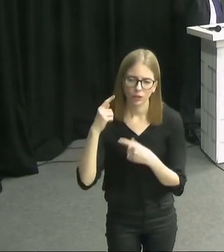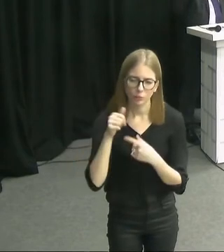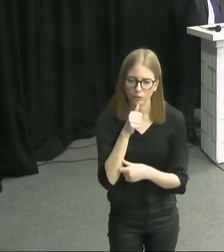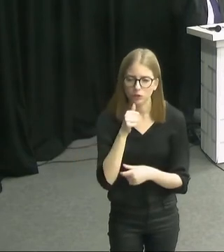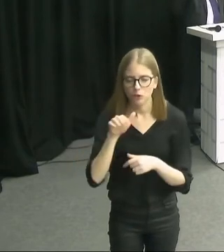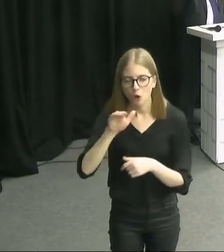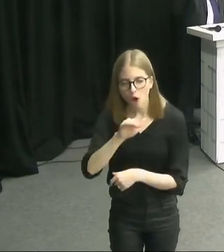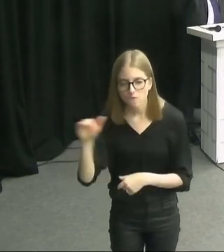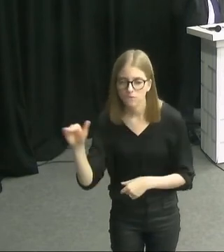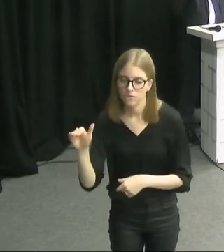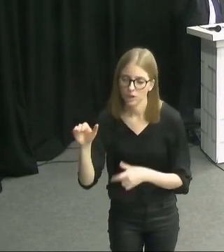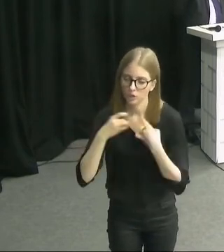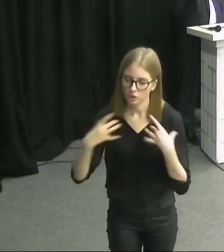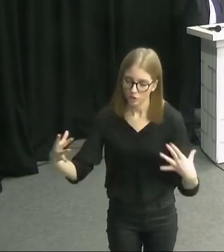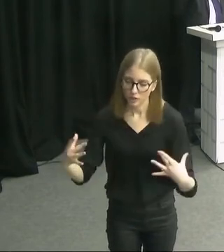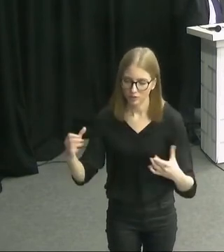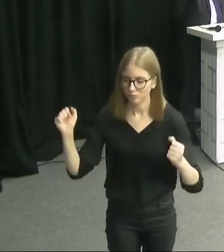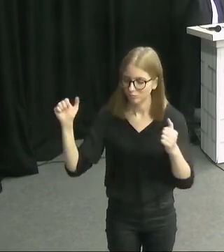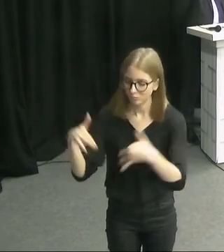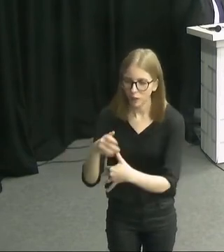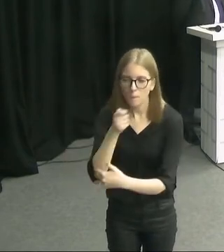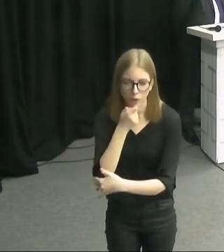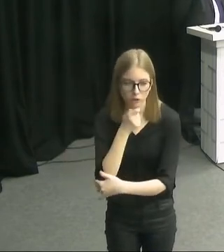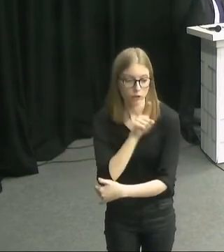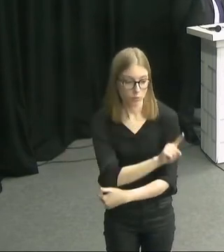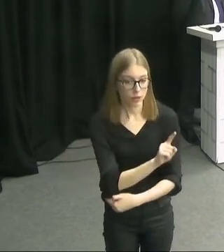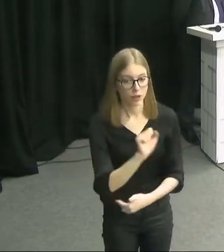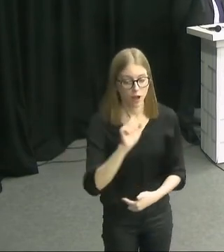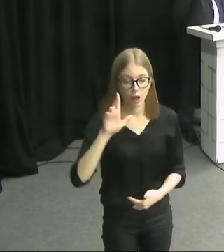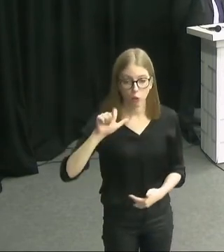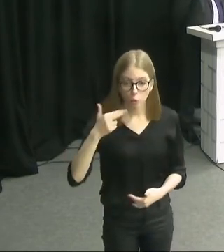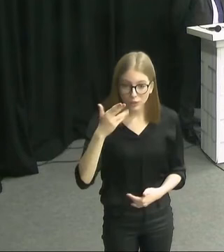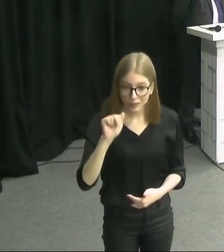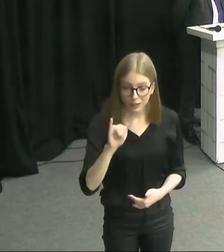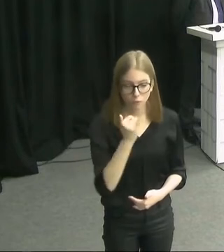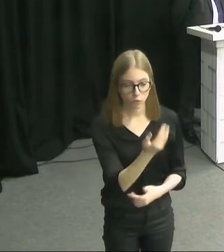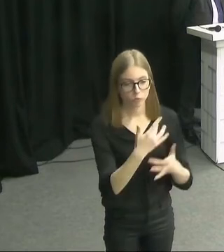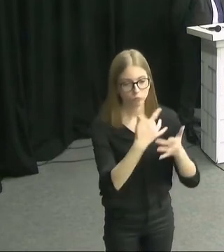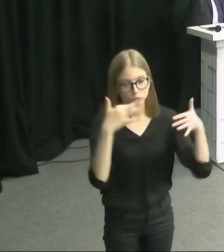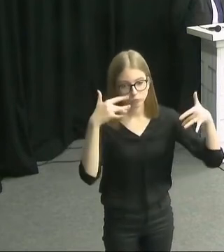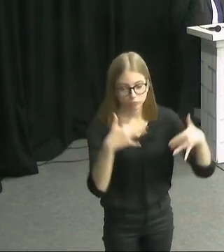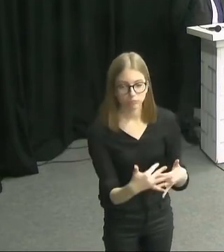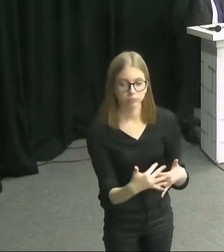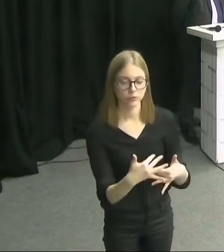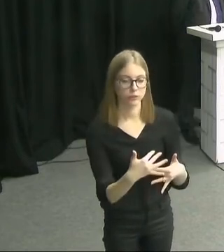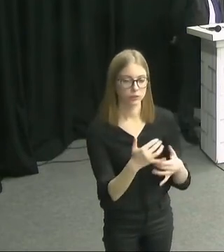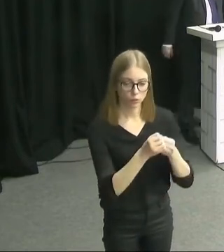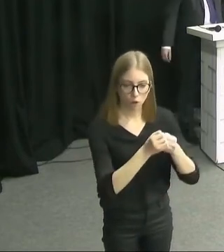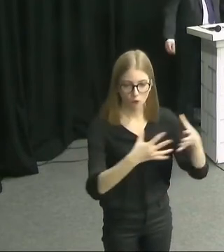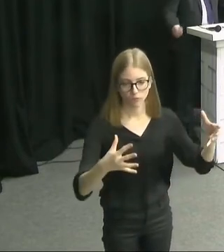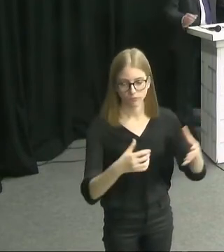good start. Now, another example could be mentorship.